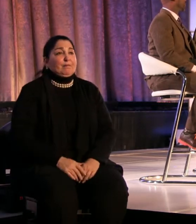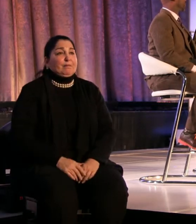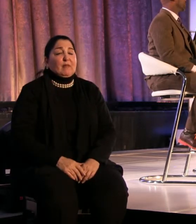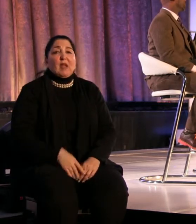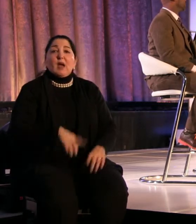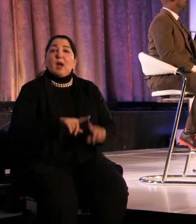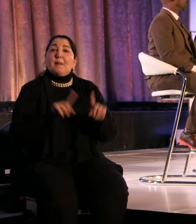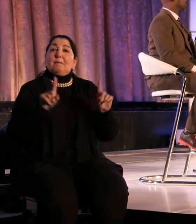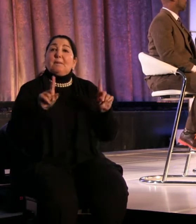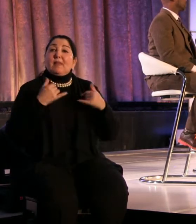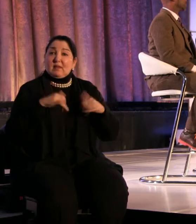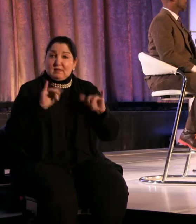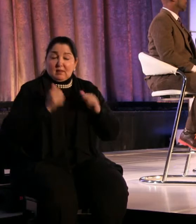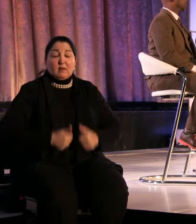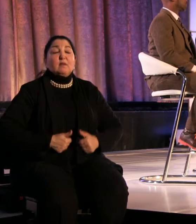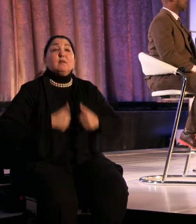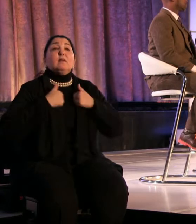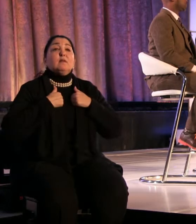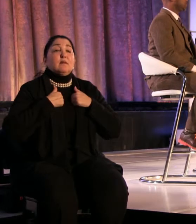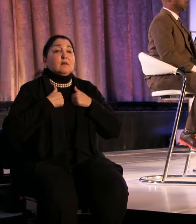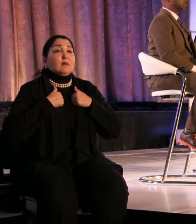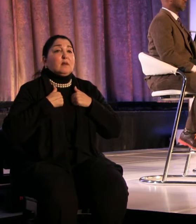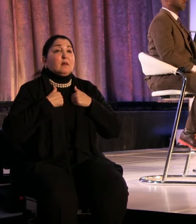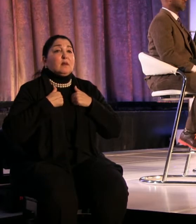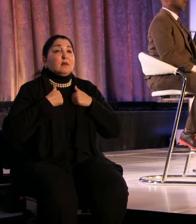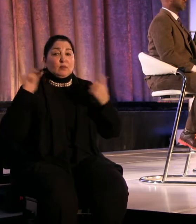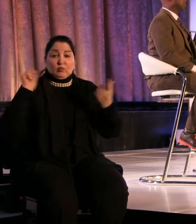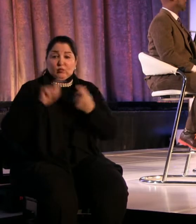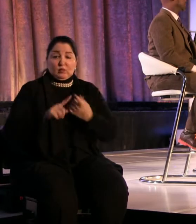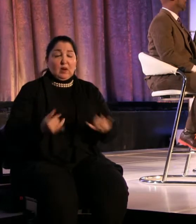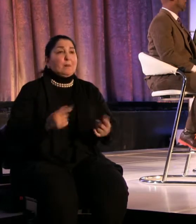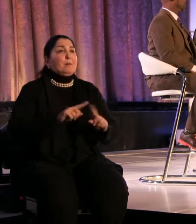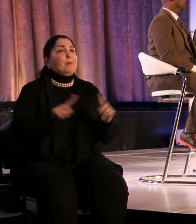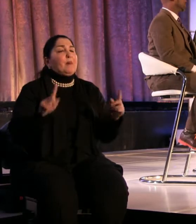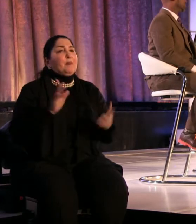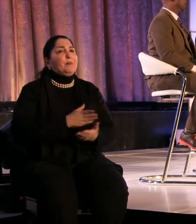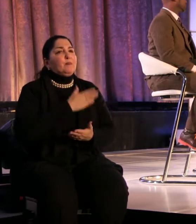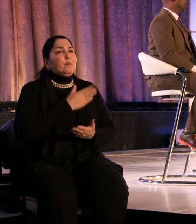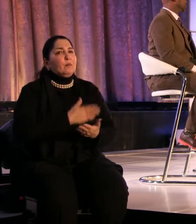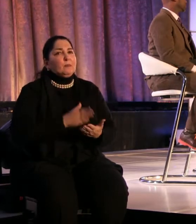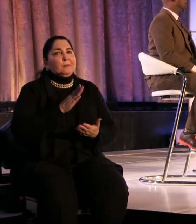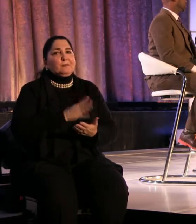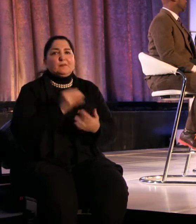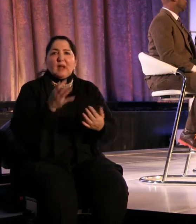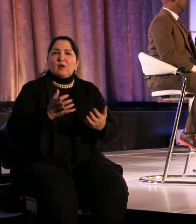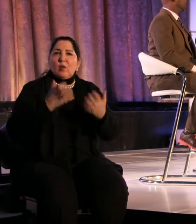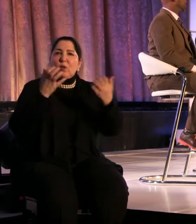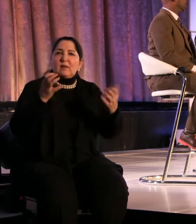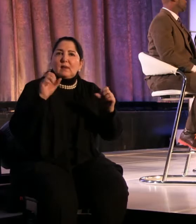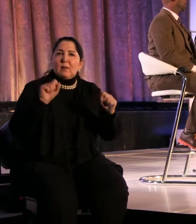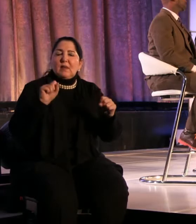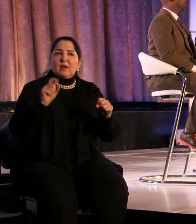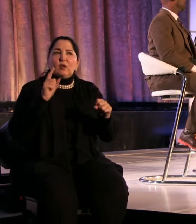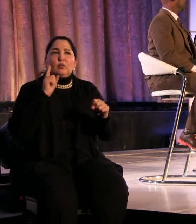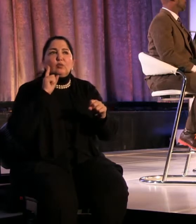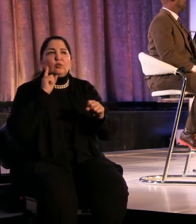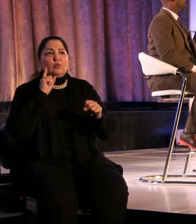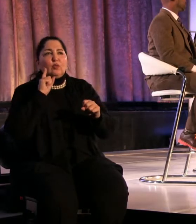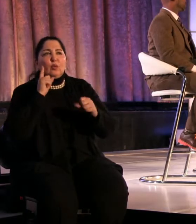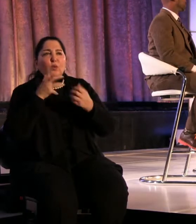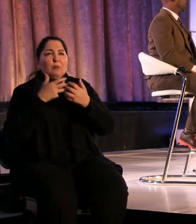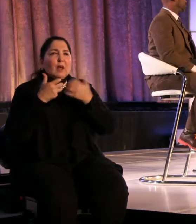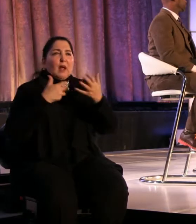but they still exist. But music and audience's ability to discern and all of